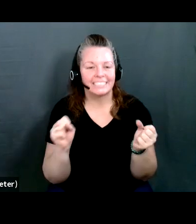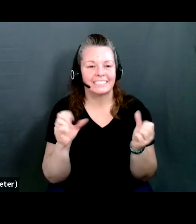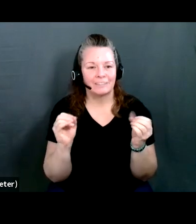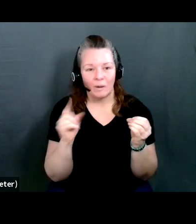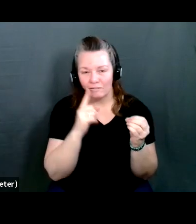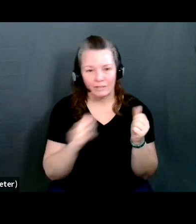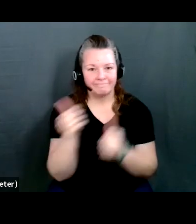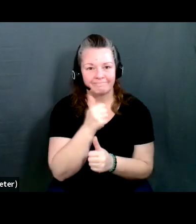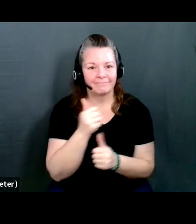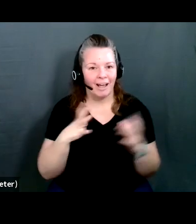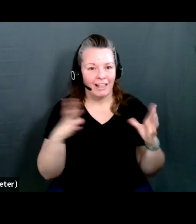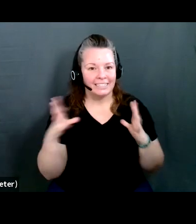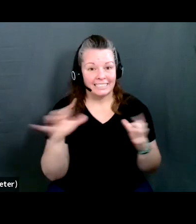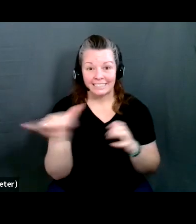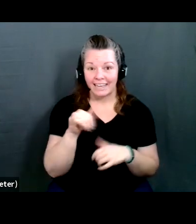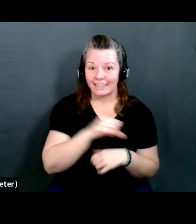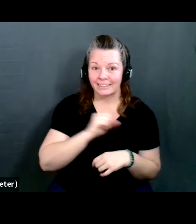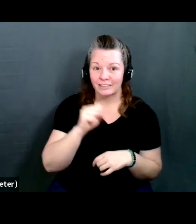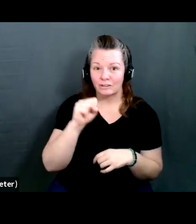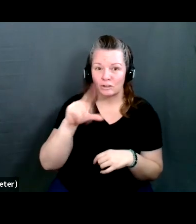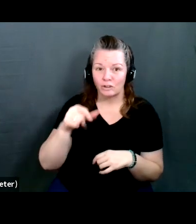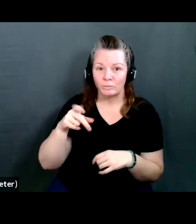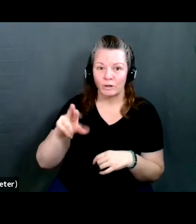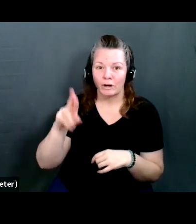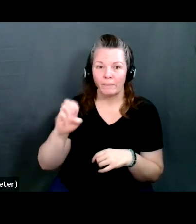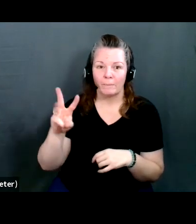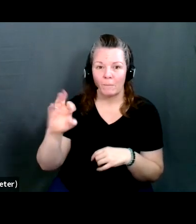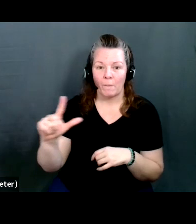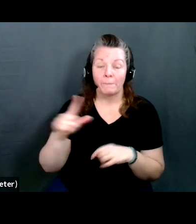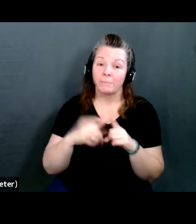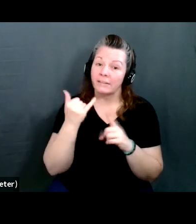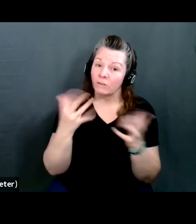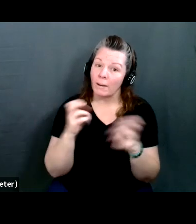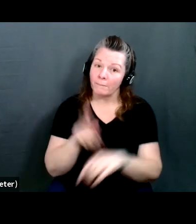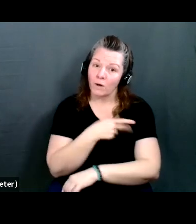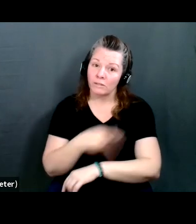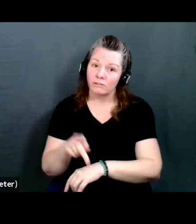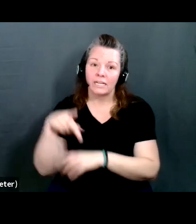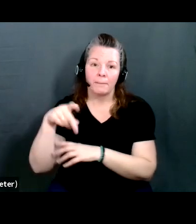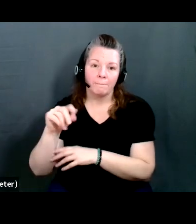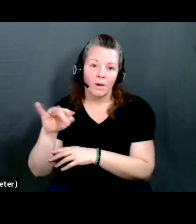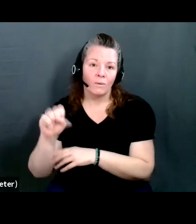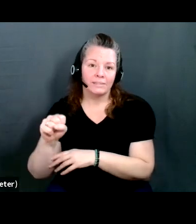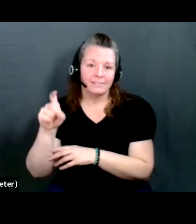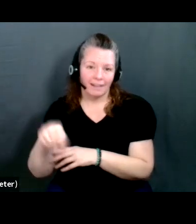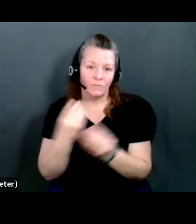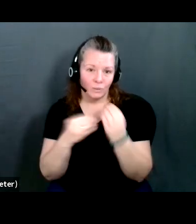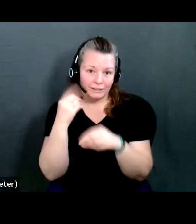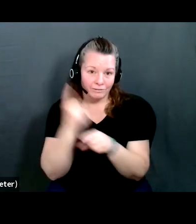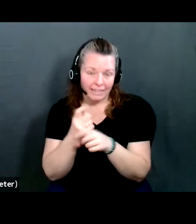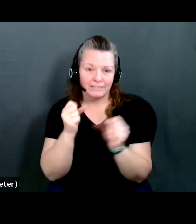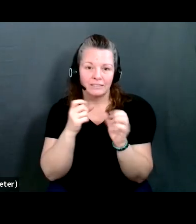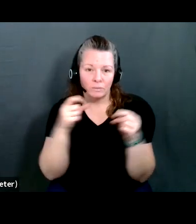as the Super Bowl. If you want poetry, then poets have to eat, right? So during the reading, I'll throw a list of